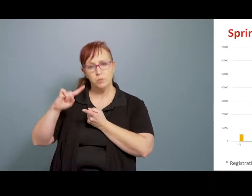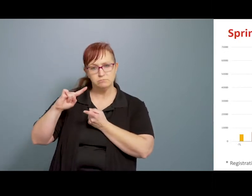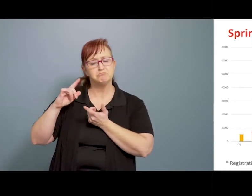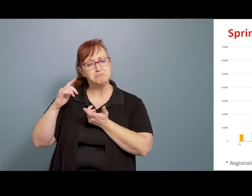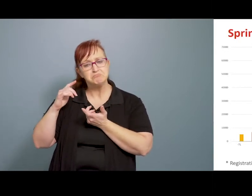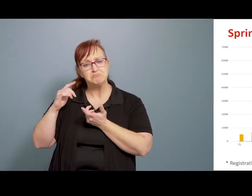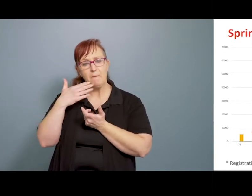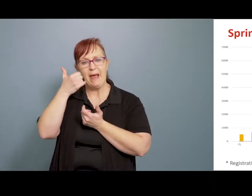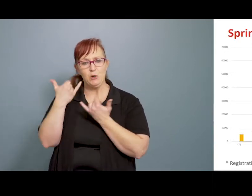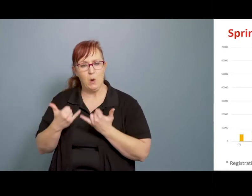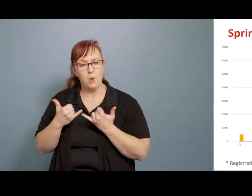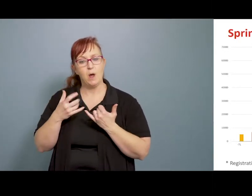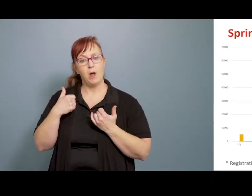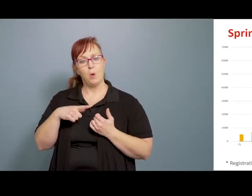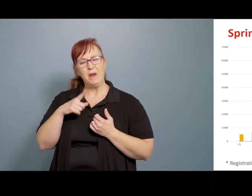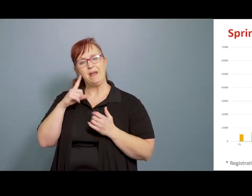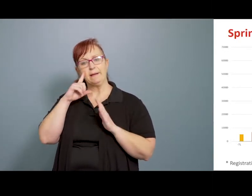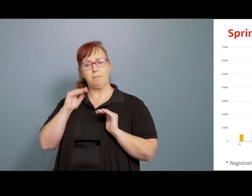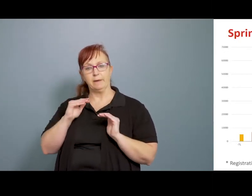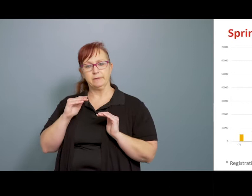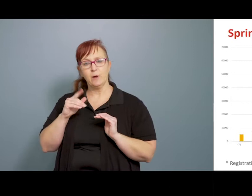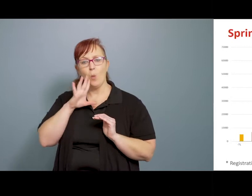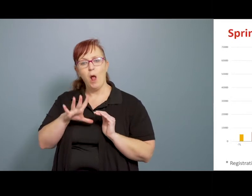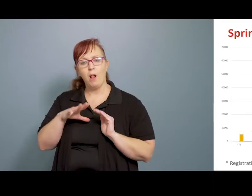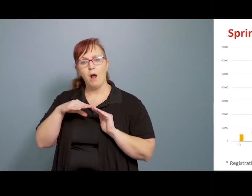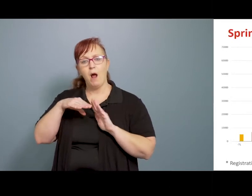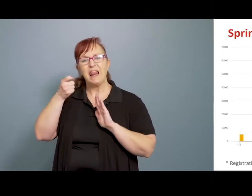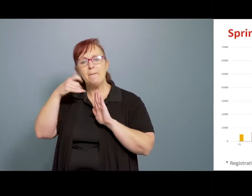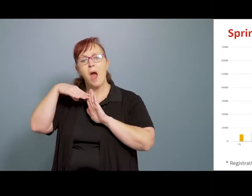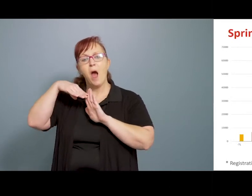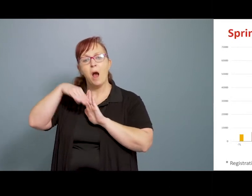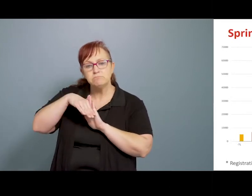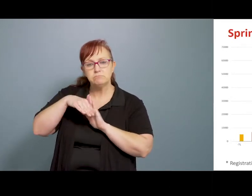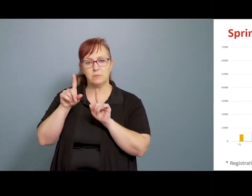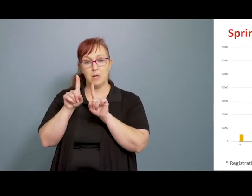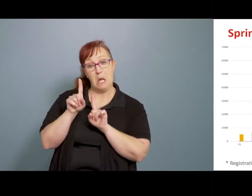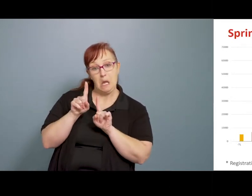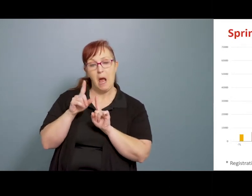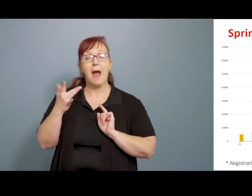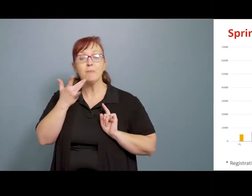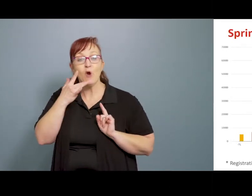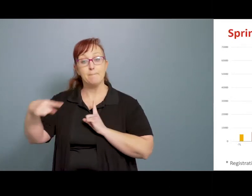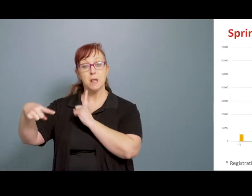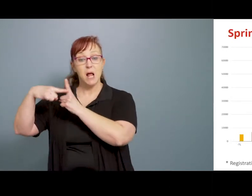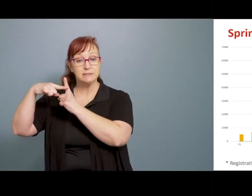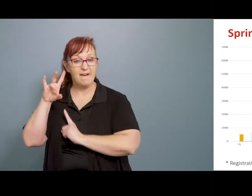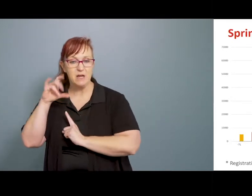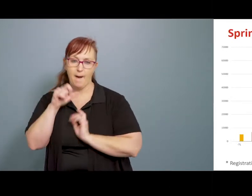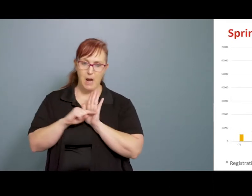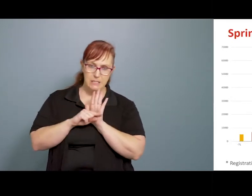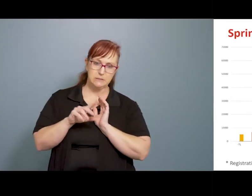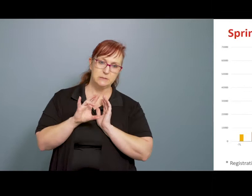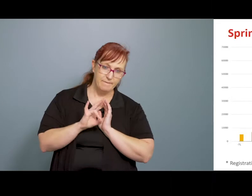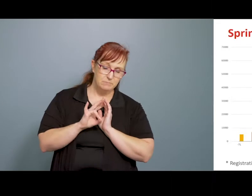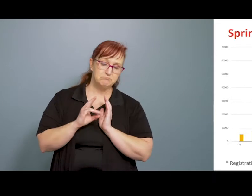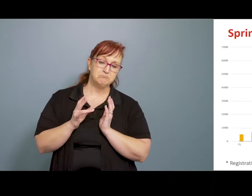And we fully expect that. Now, -7, I'd rather be +7, but given everything